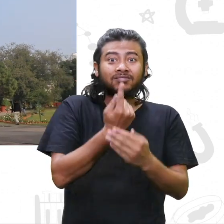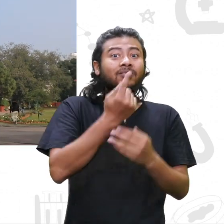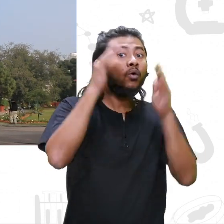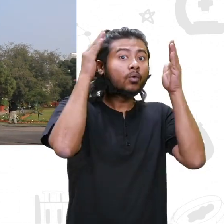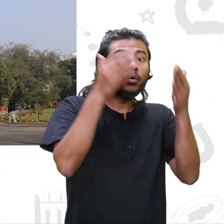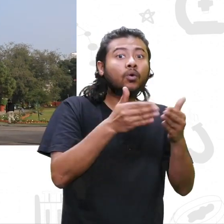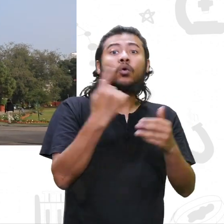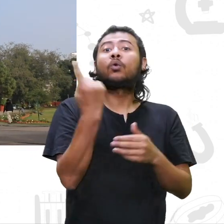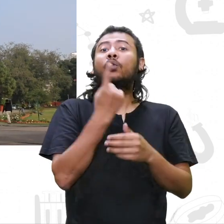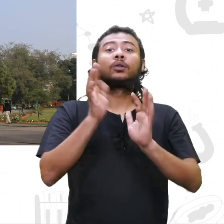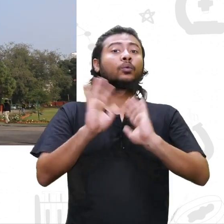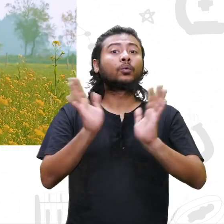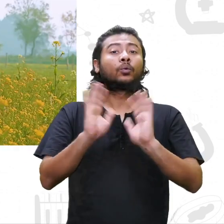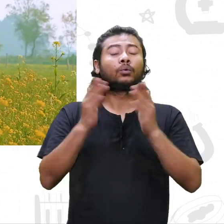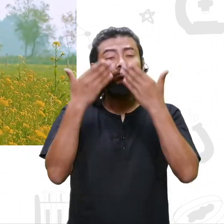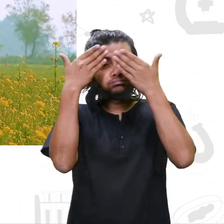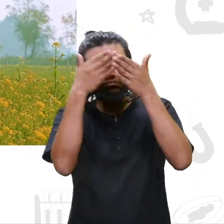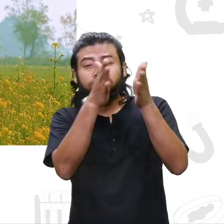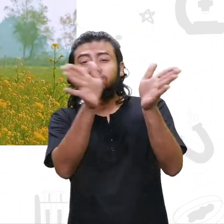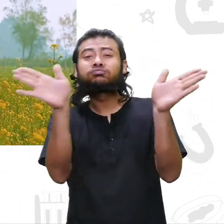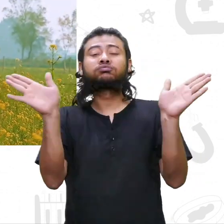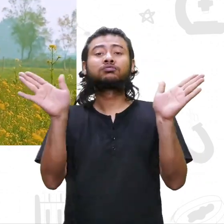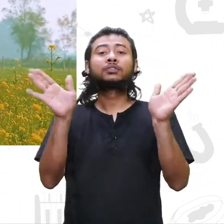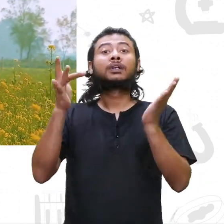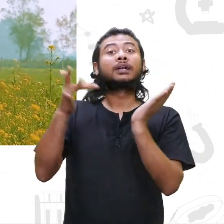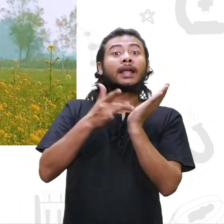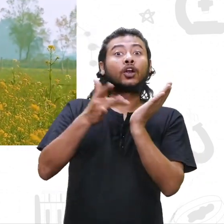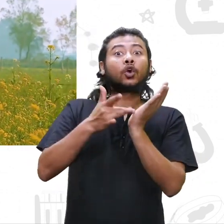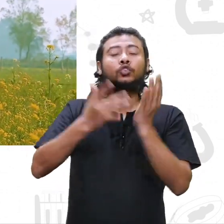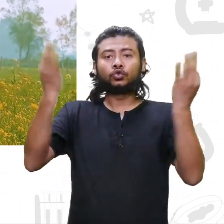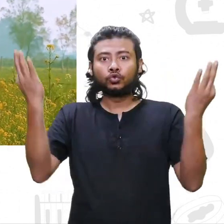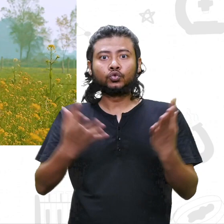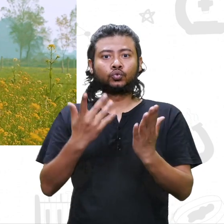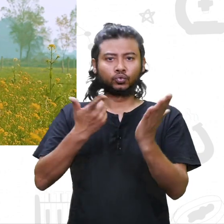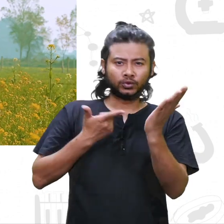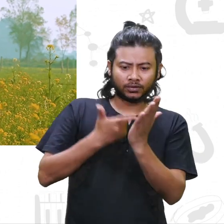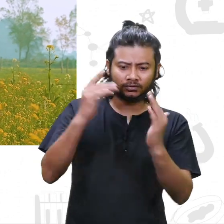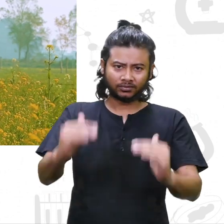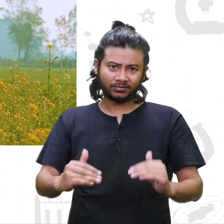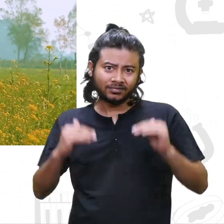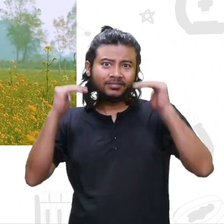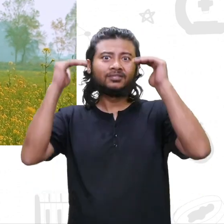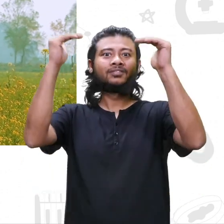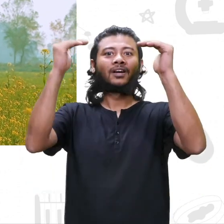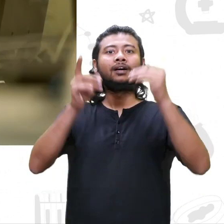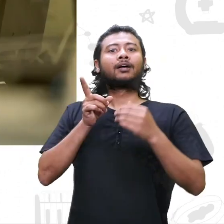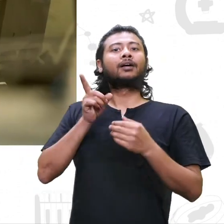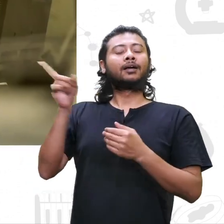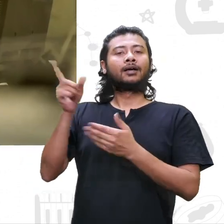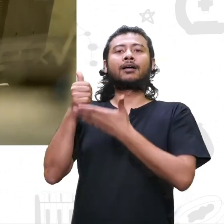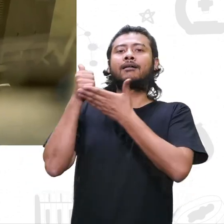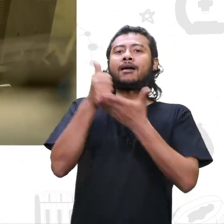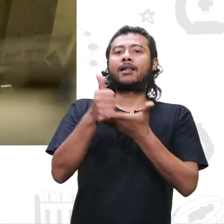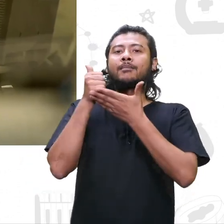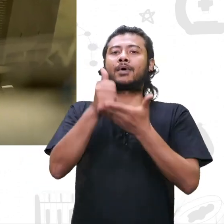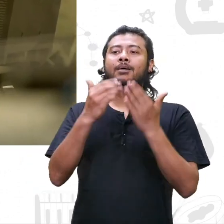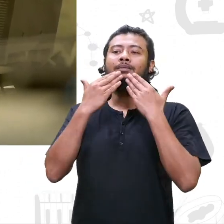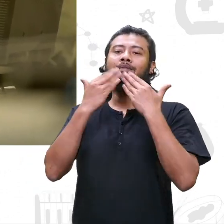bringing phenomenal change in the lives of not only of banana farmers and has identified itself as the forerunner